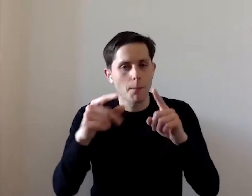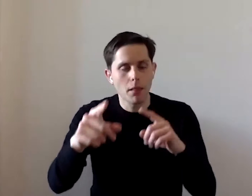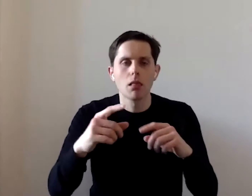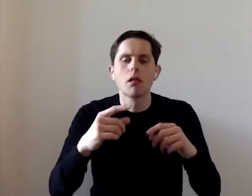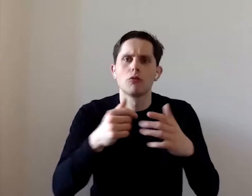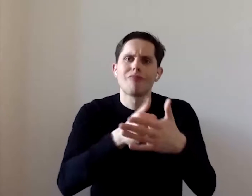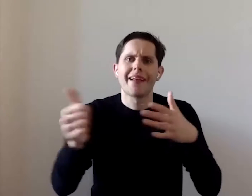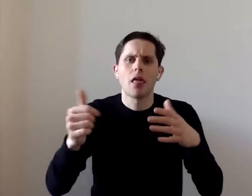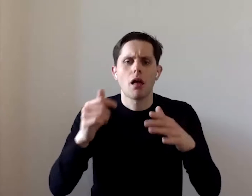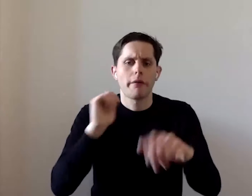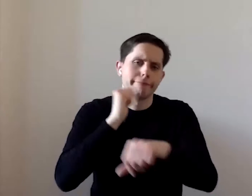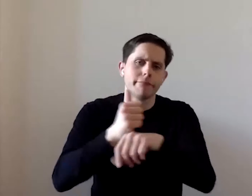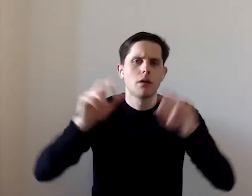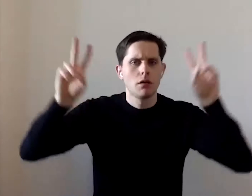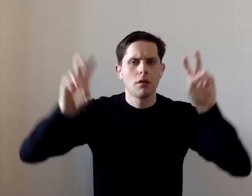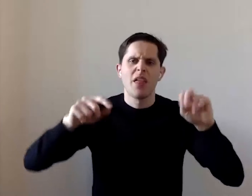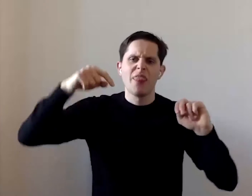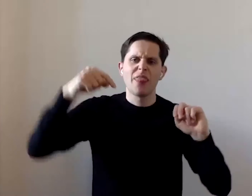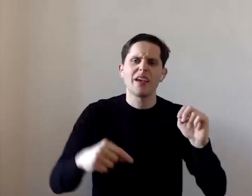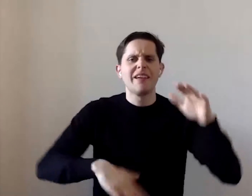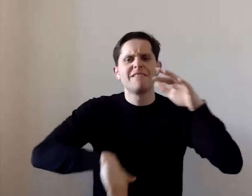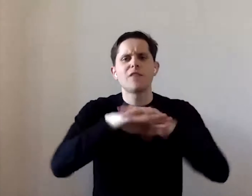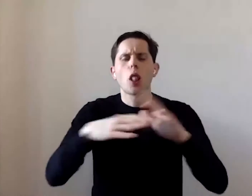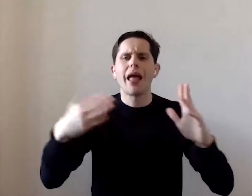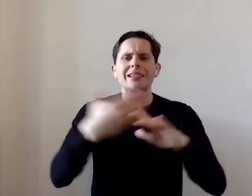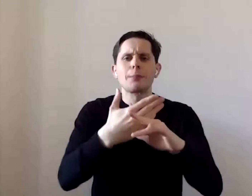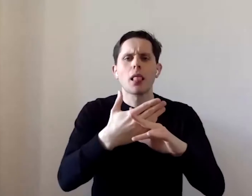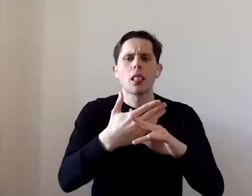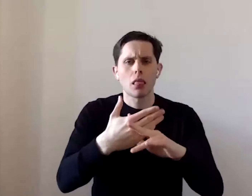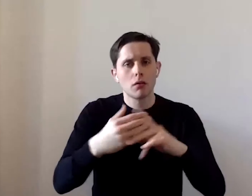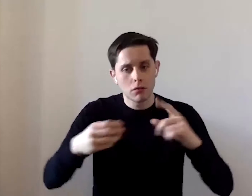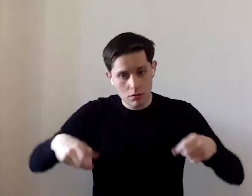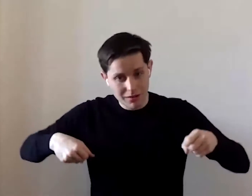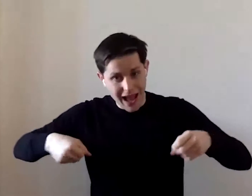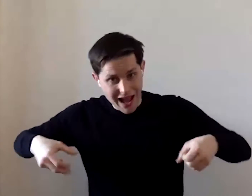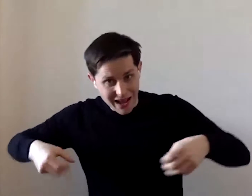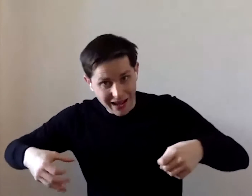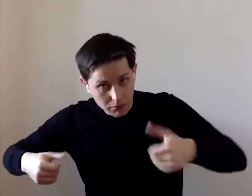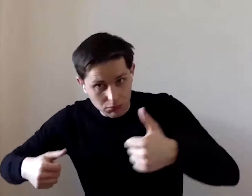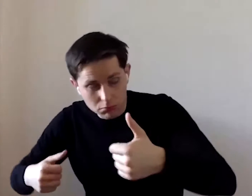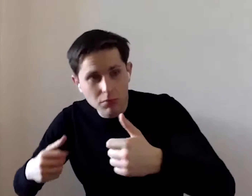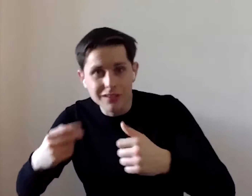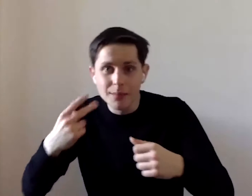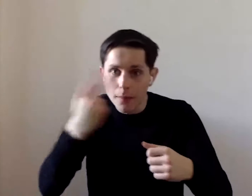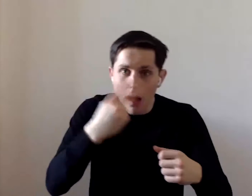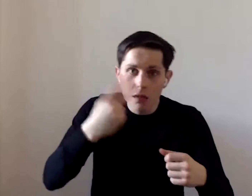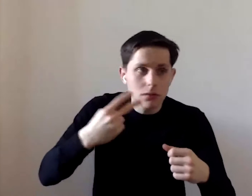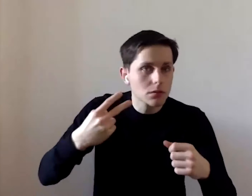A key example of this is things that will say that they are, quote unquote, fully accessible, but make no reference